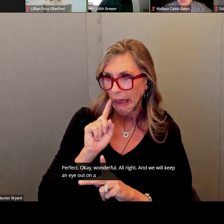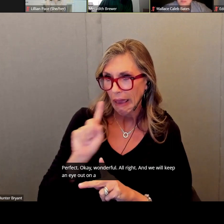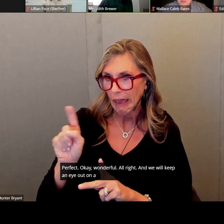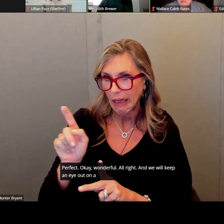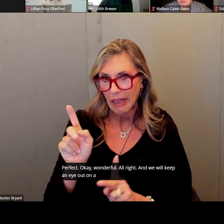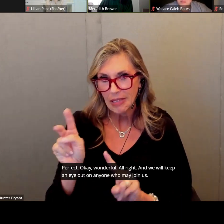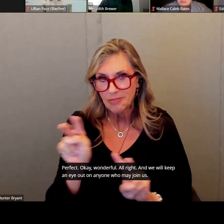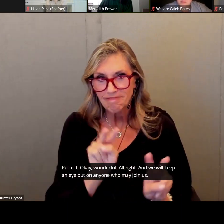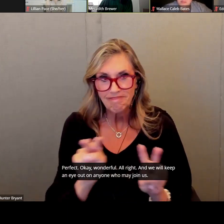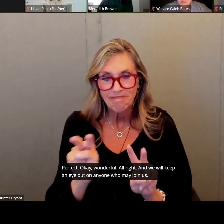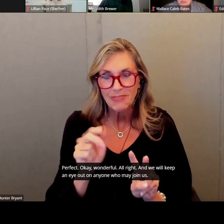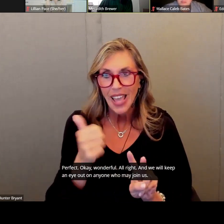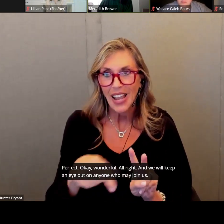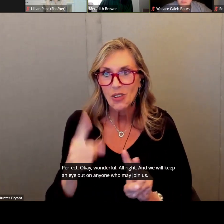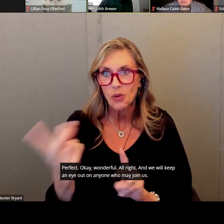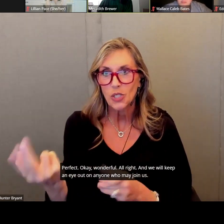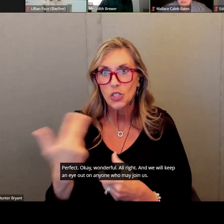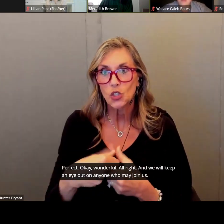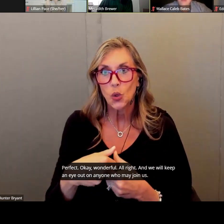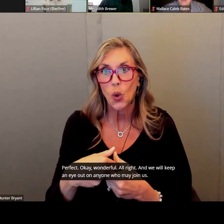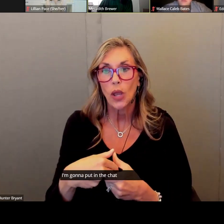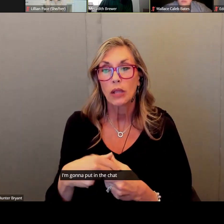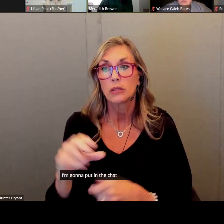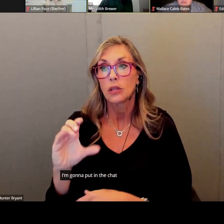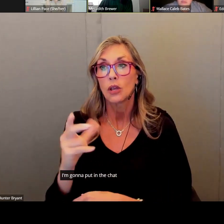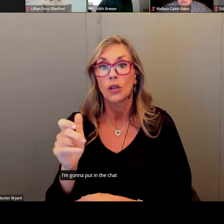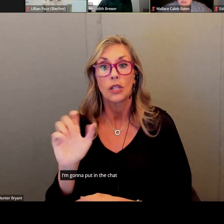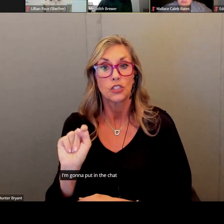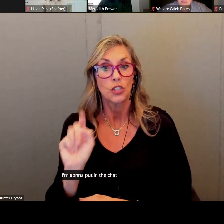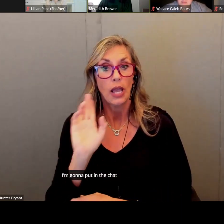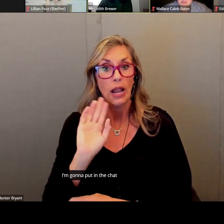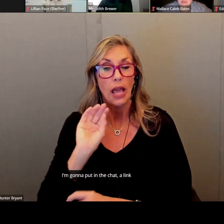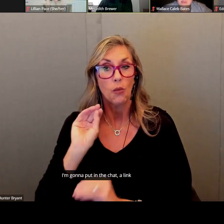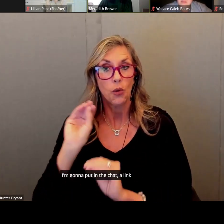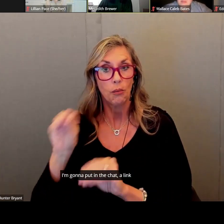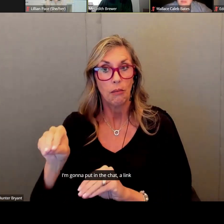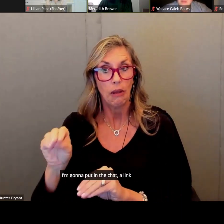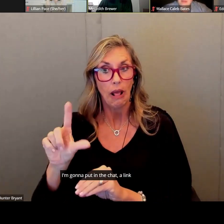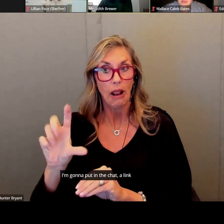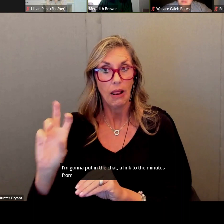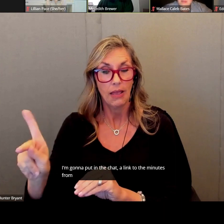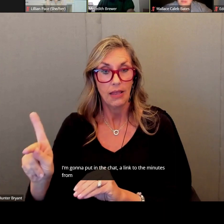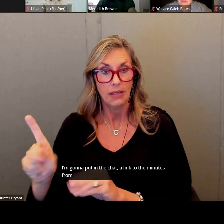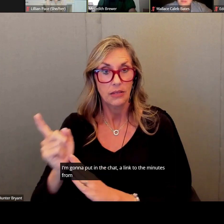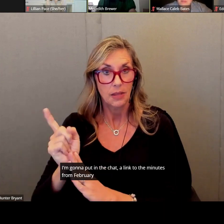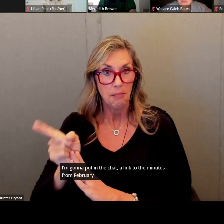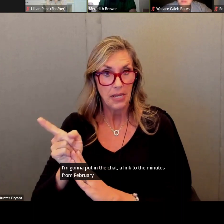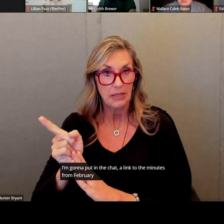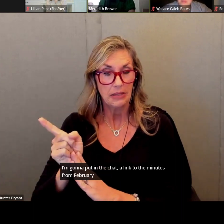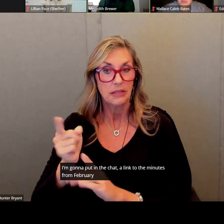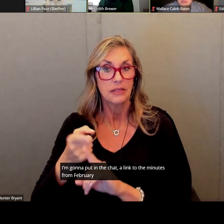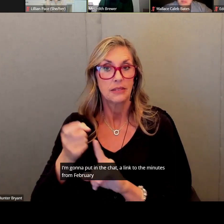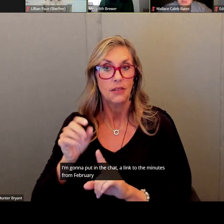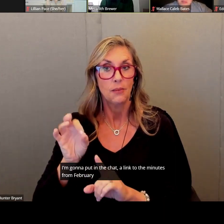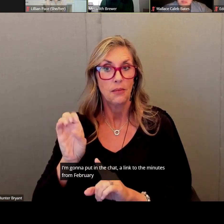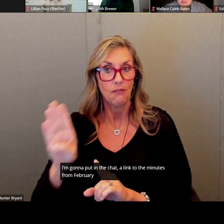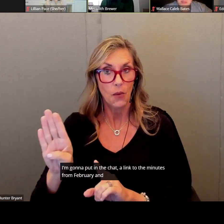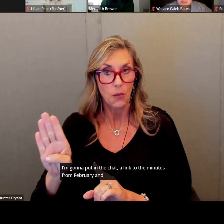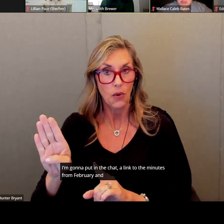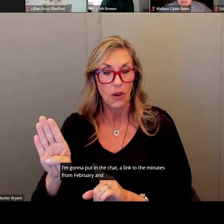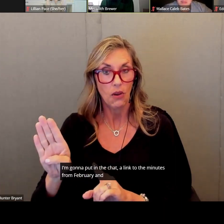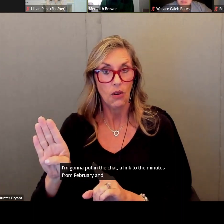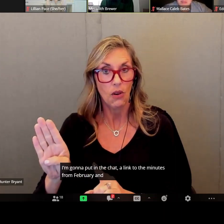I'm going to put in the chat a link to the minutes from February. And